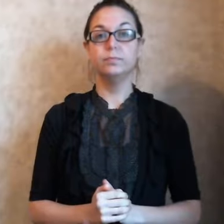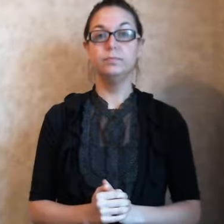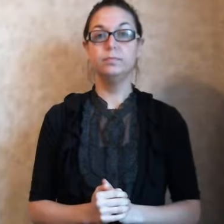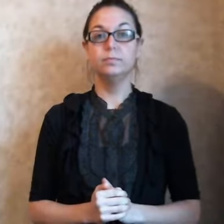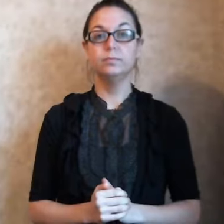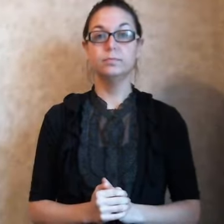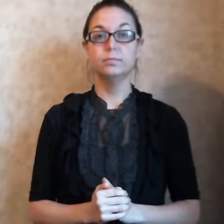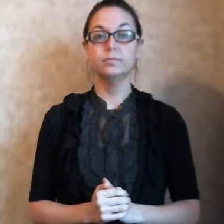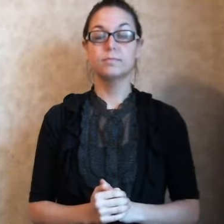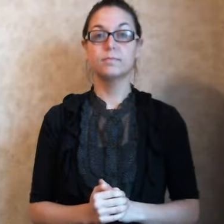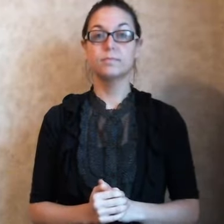is